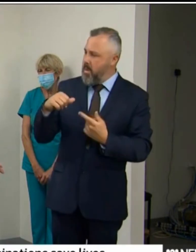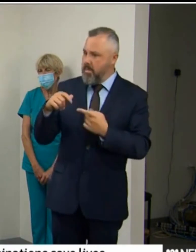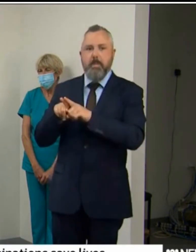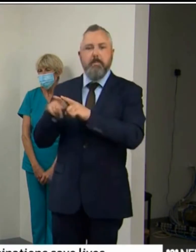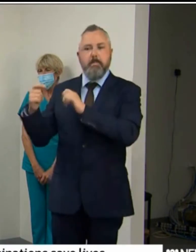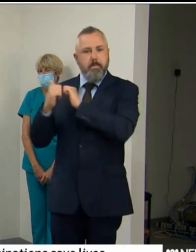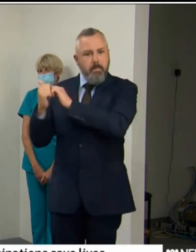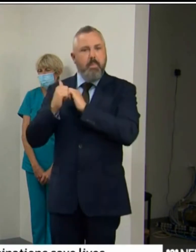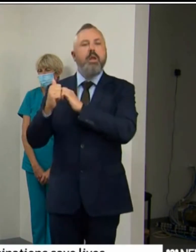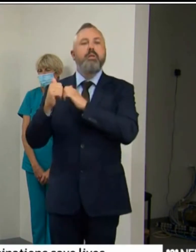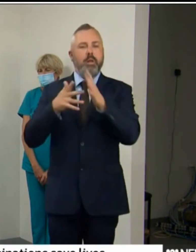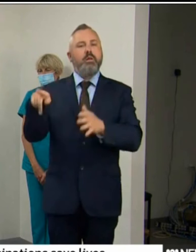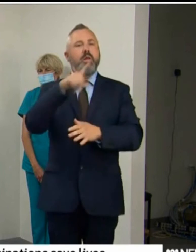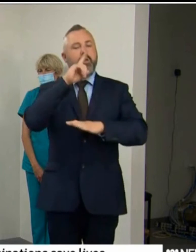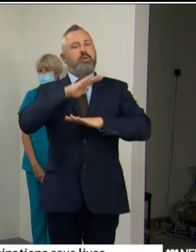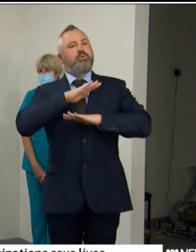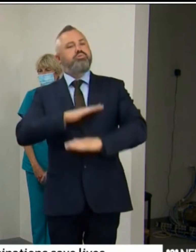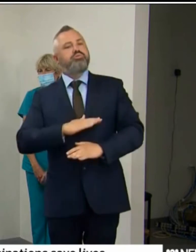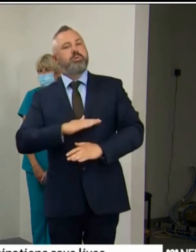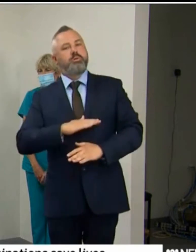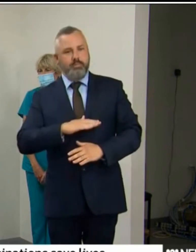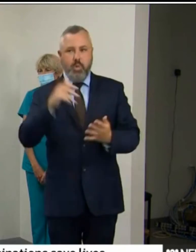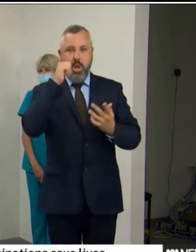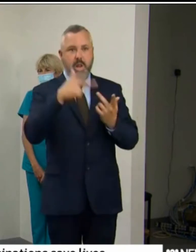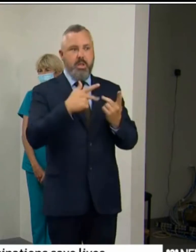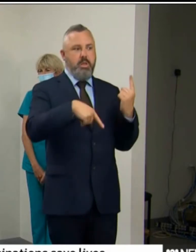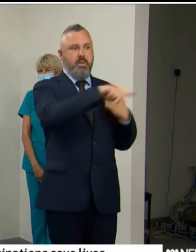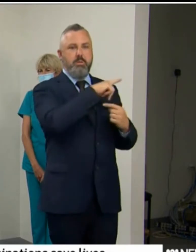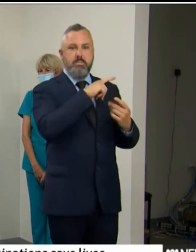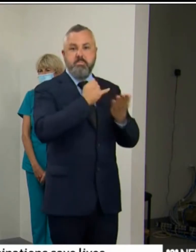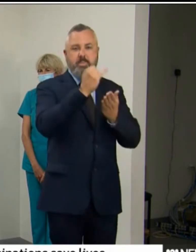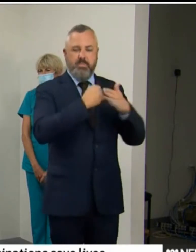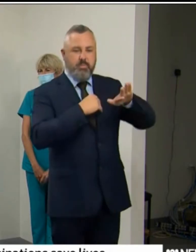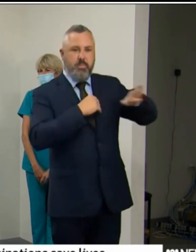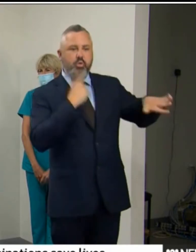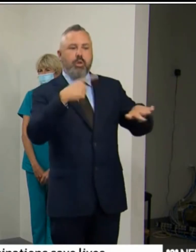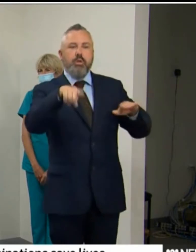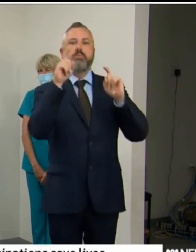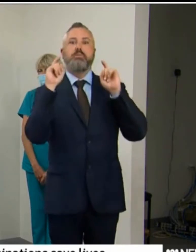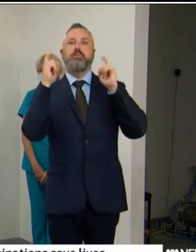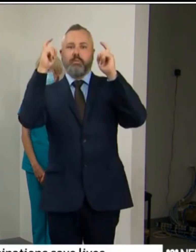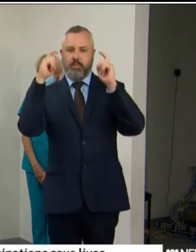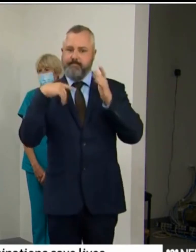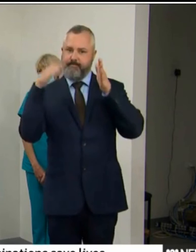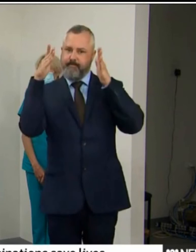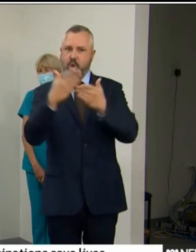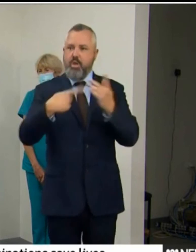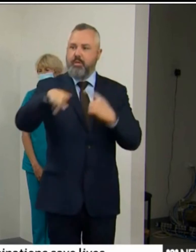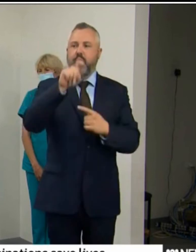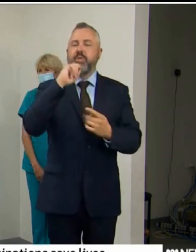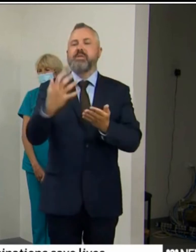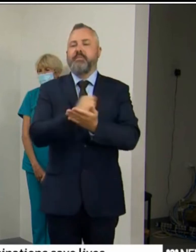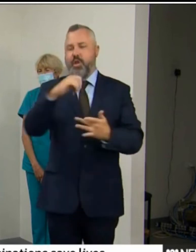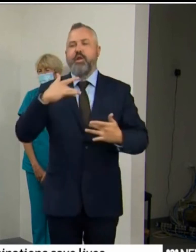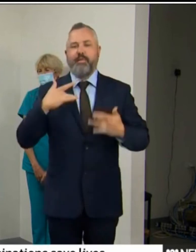legitimately wondering, but it will save lives and it will help protect your life. Sorry, you go. With a lot of people heading back to work